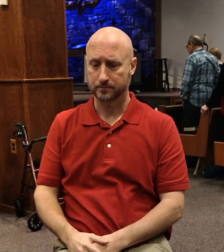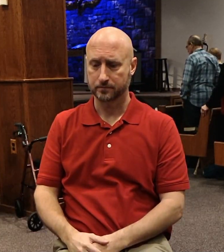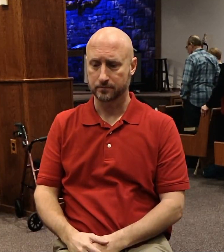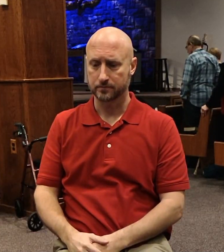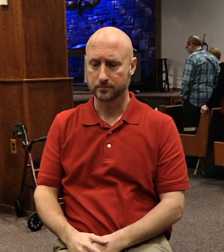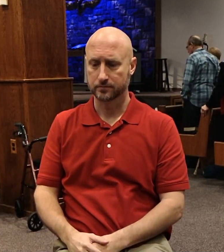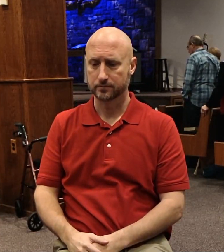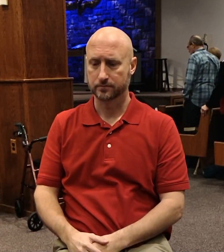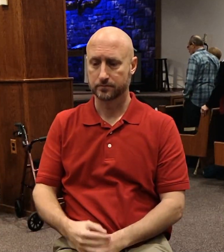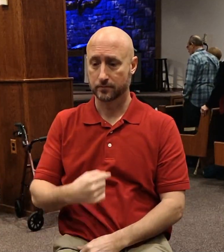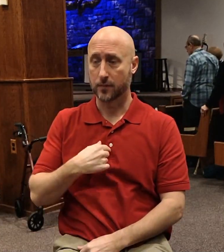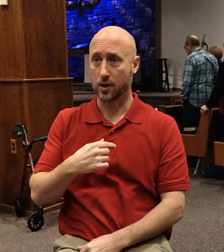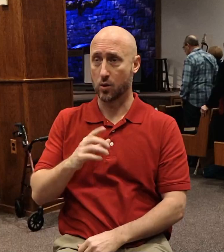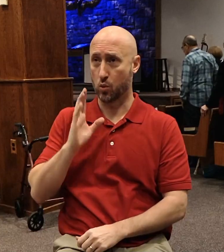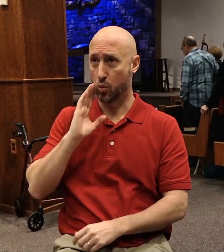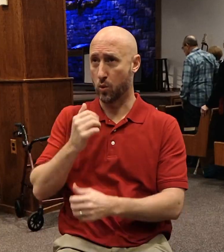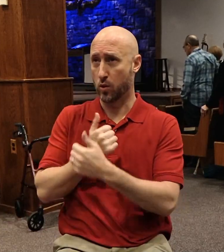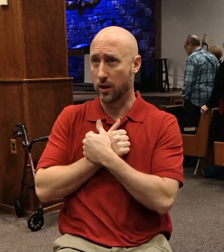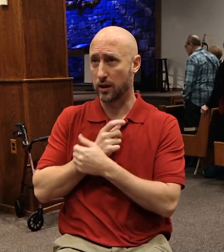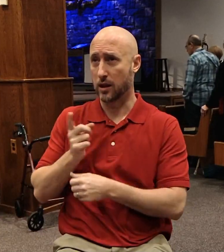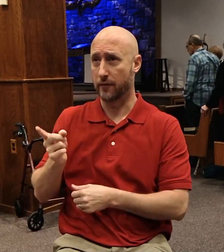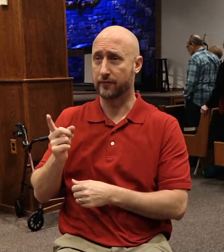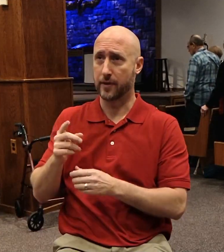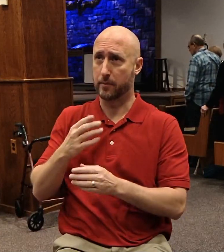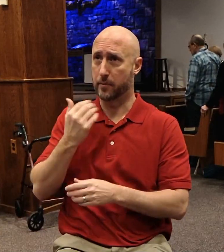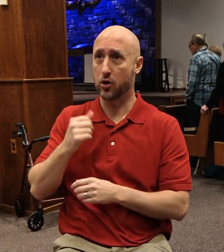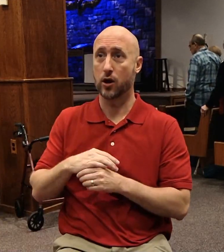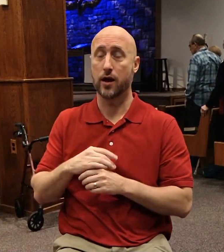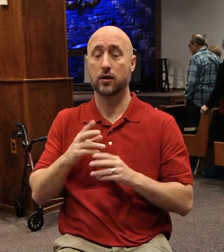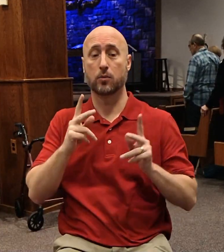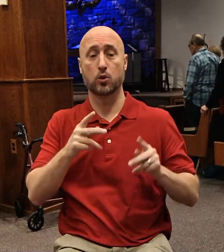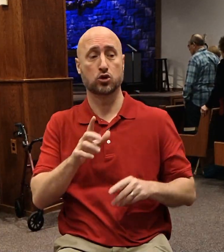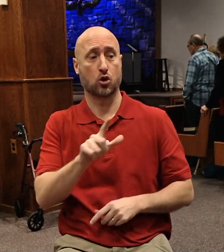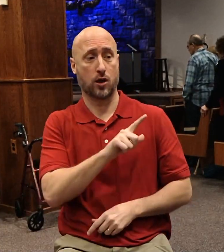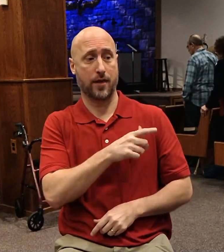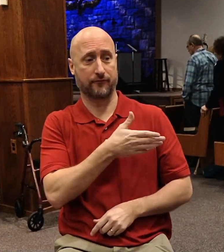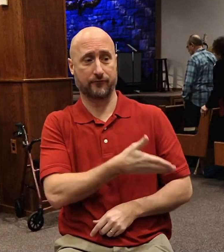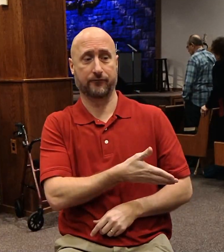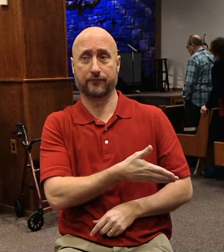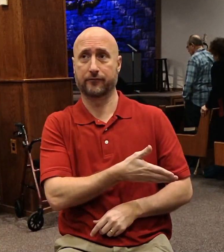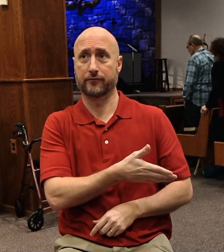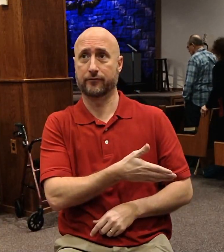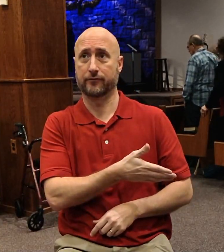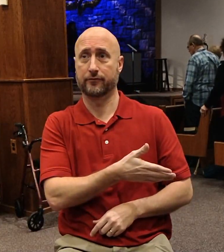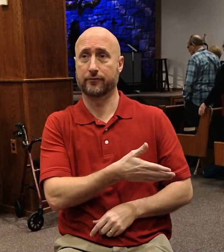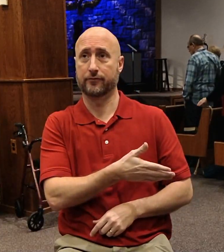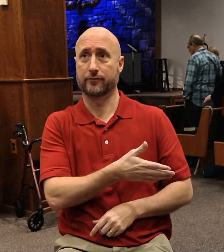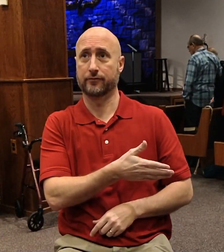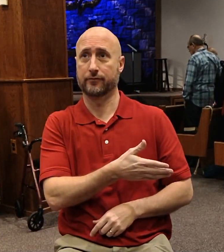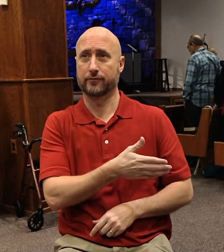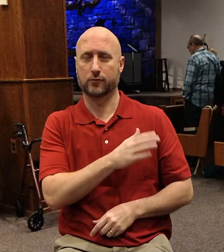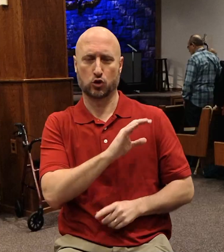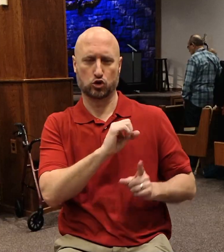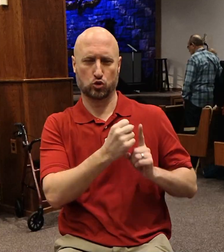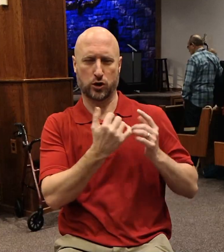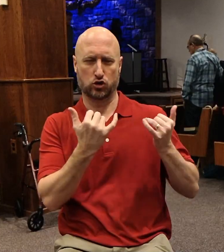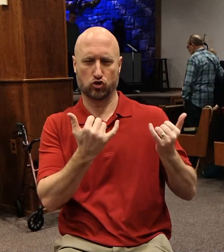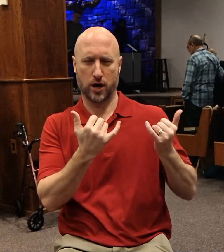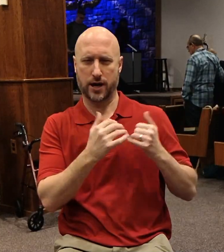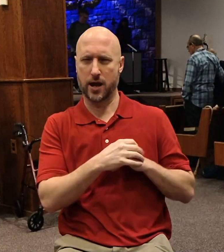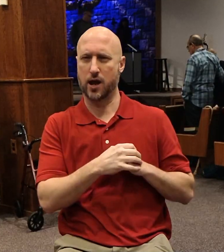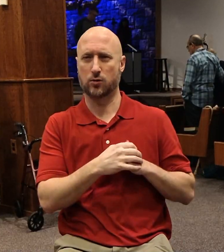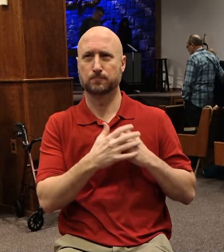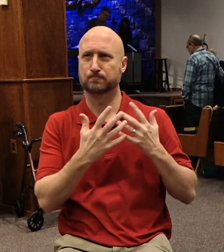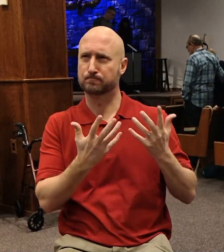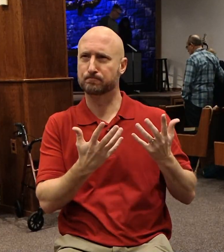that we would love them the person on our left Lord whoever they might be Lord maybe a spouse